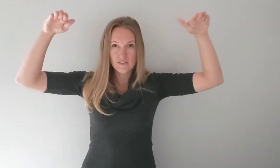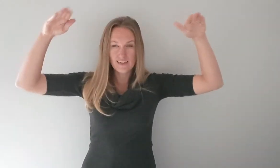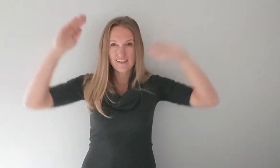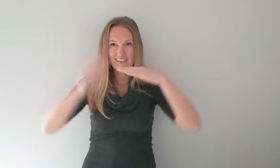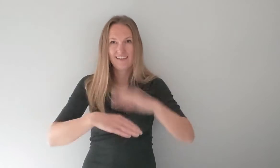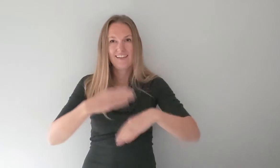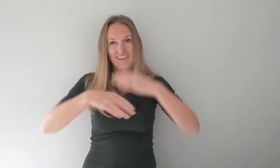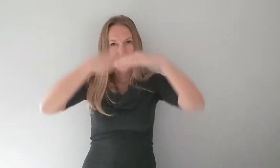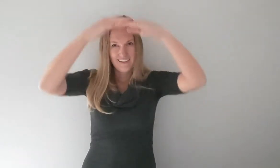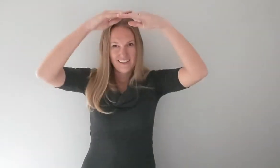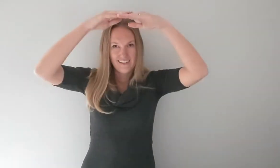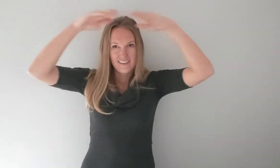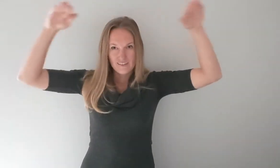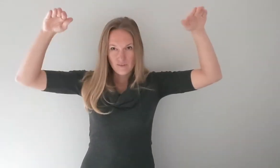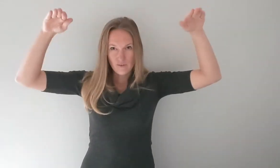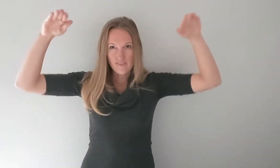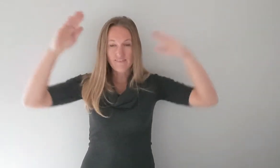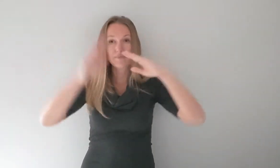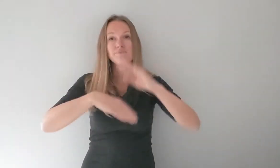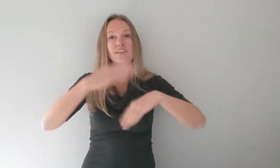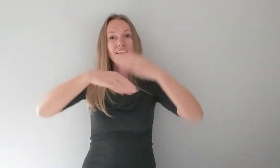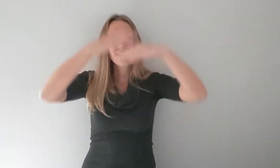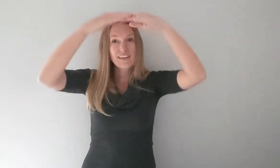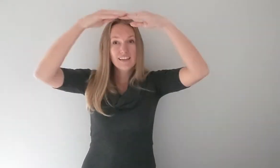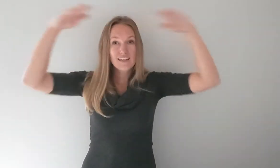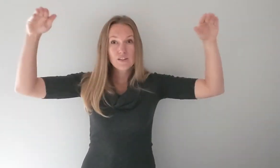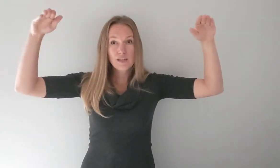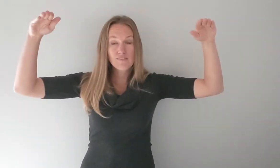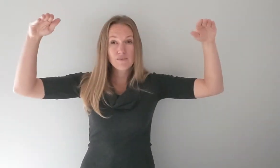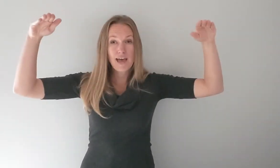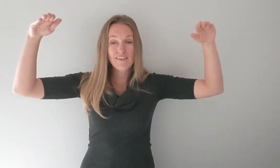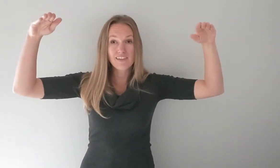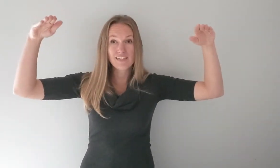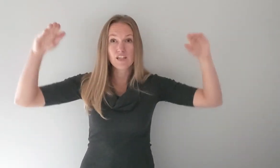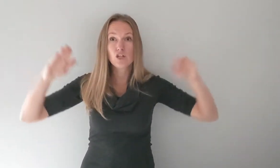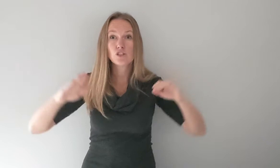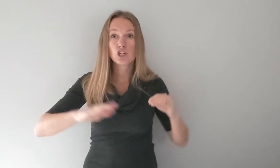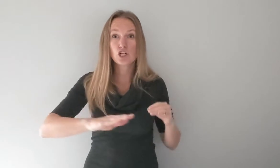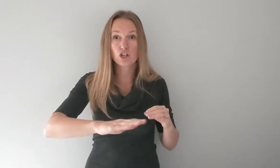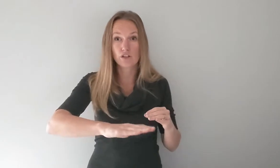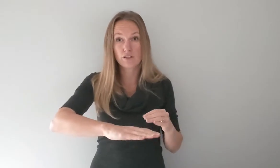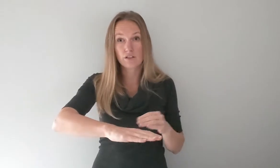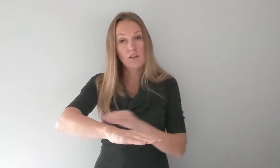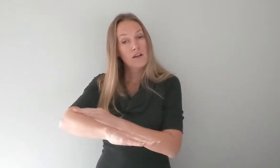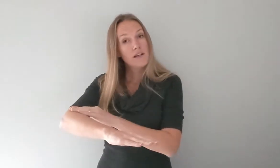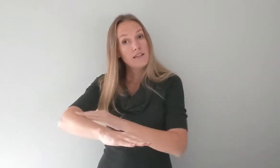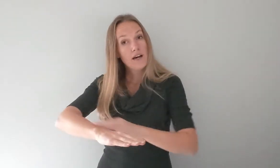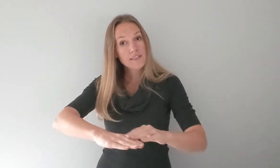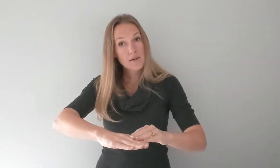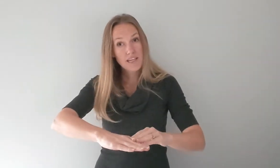showing the floor of heaven. Okay. You came from heaven to earth. Non-dominant hand